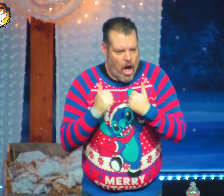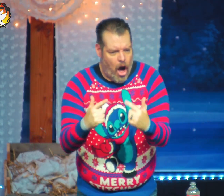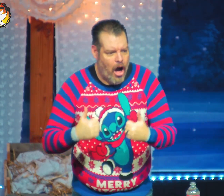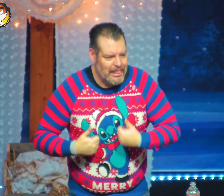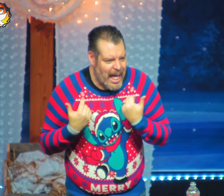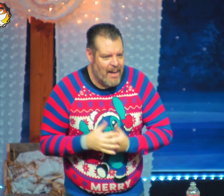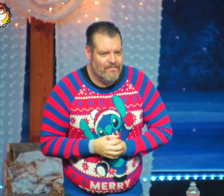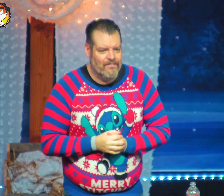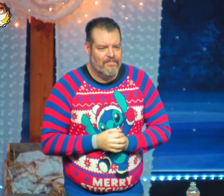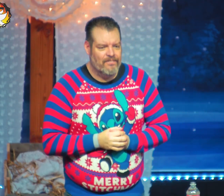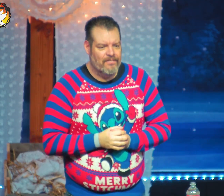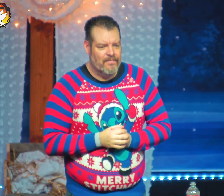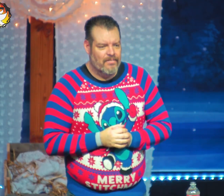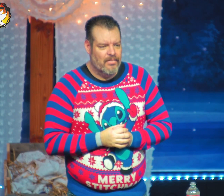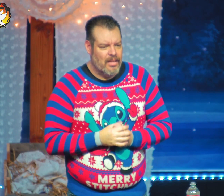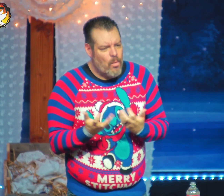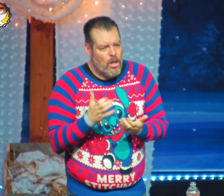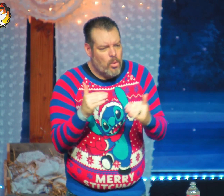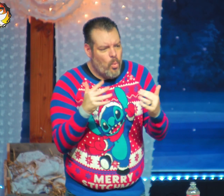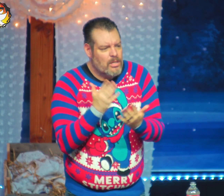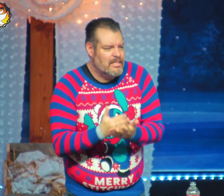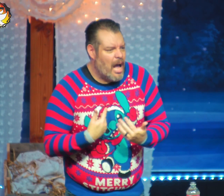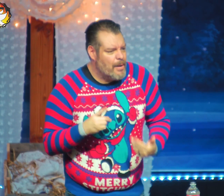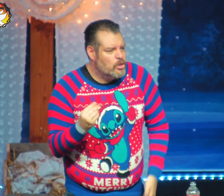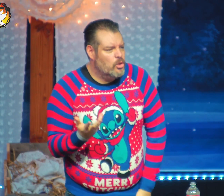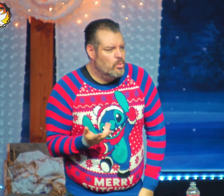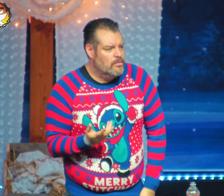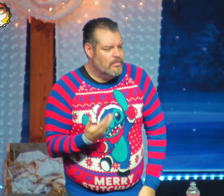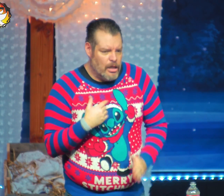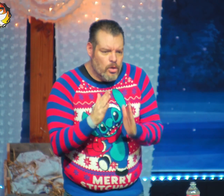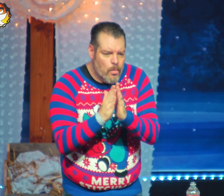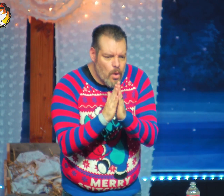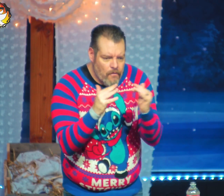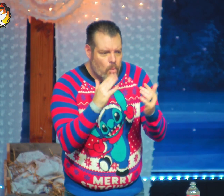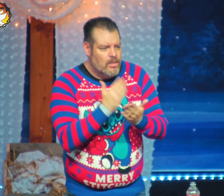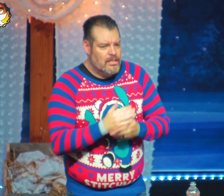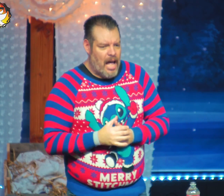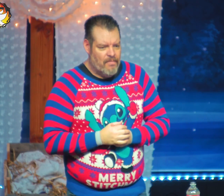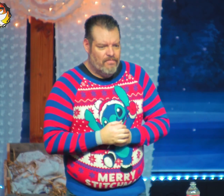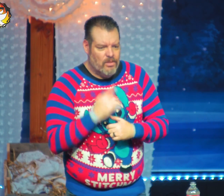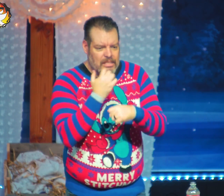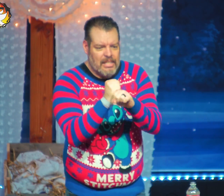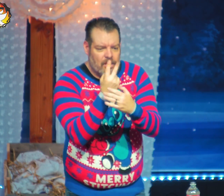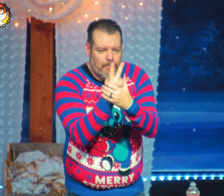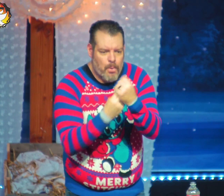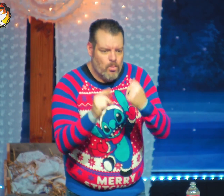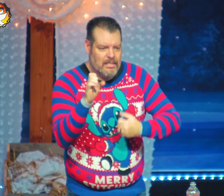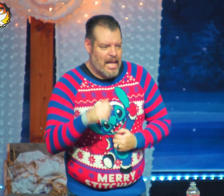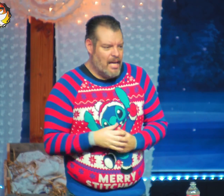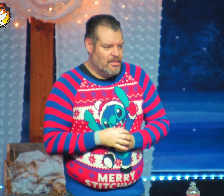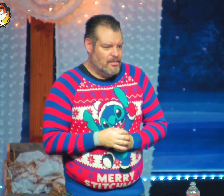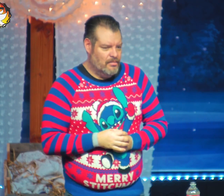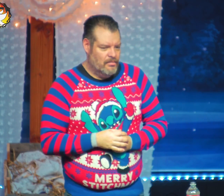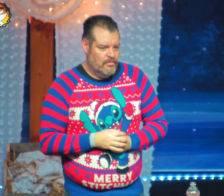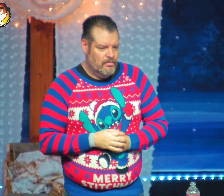I say basically, I want the innocent protected. They have a right to defend themselves. And of course, I